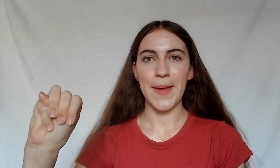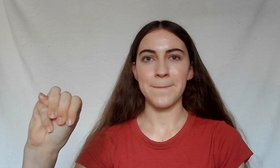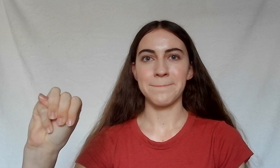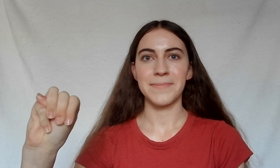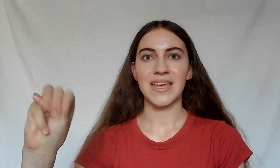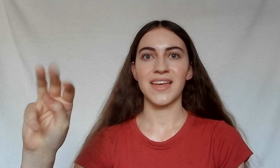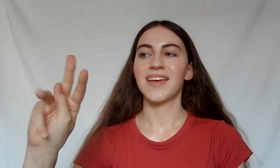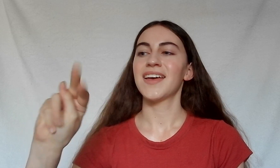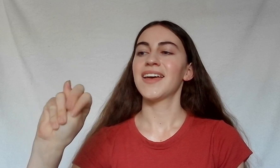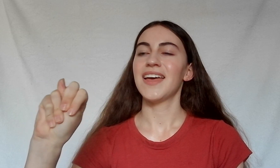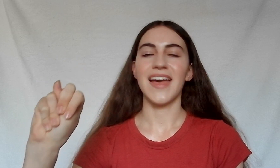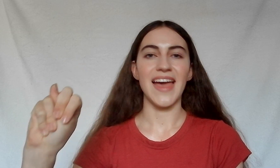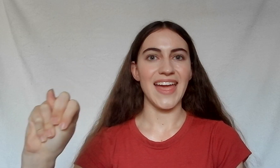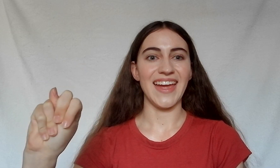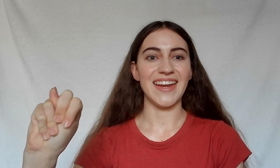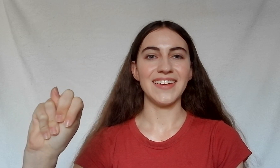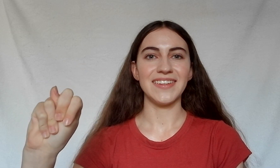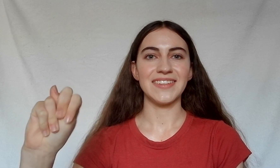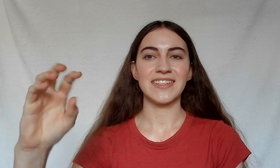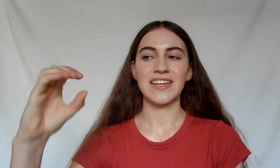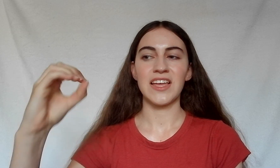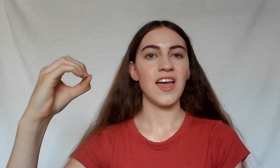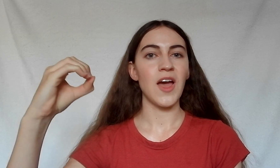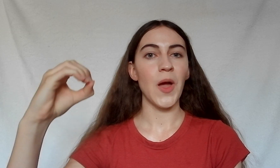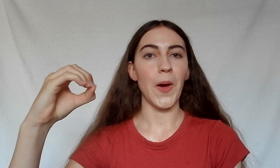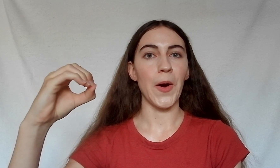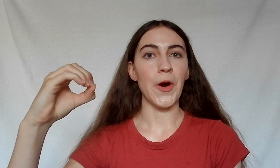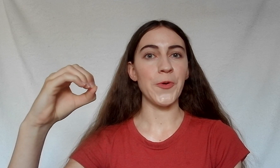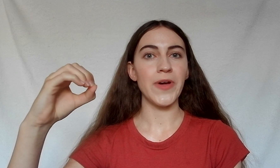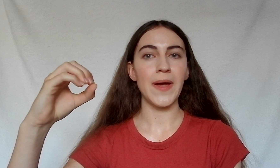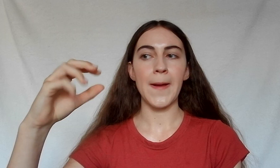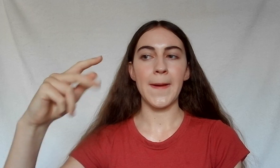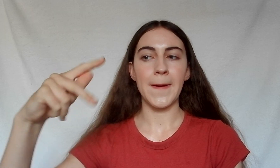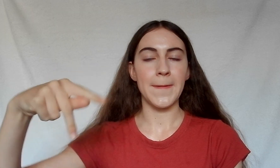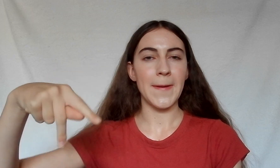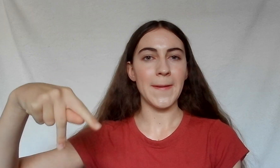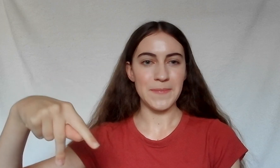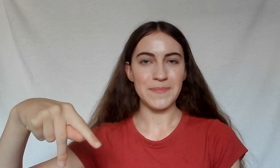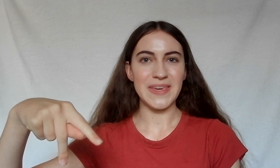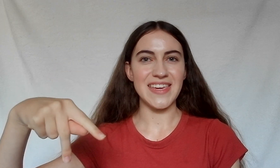M, N, O, P,